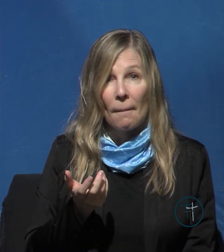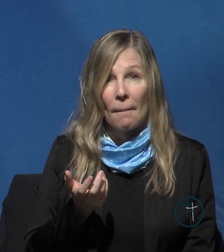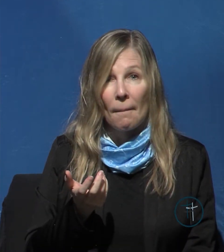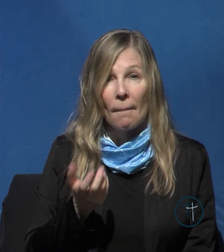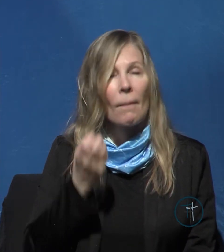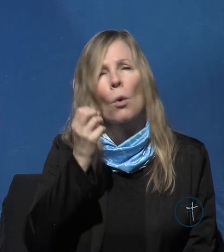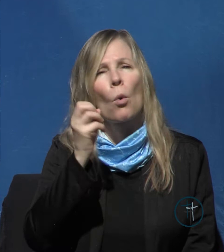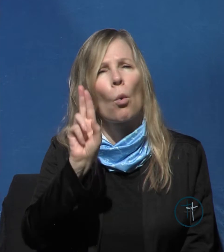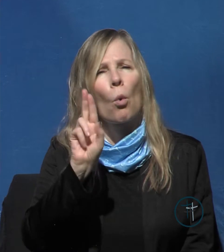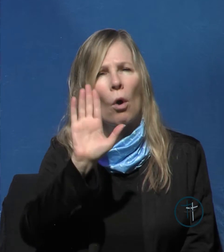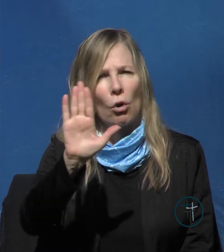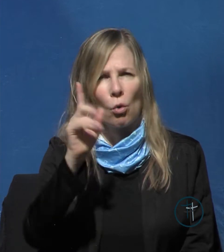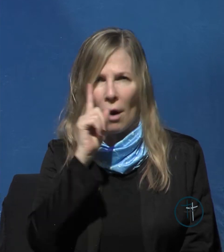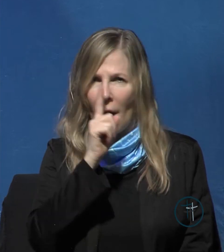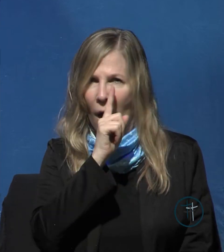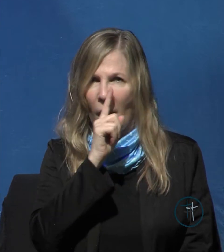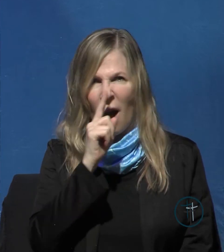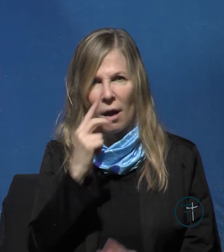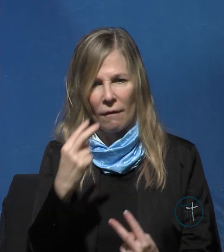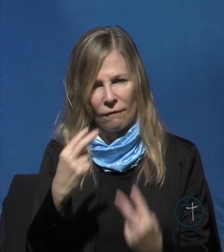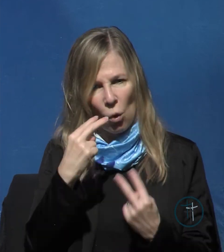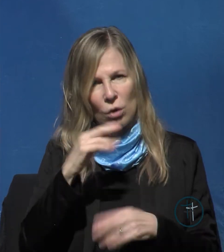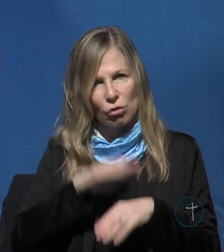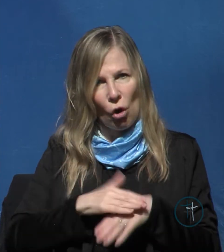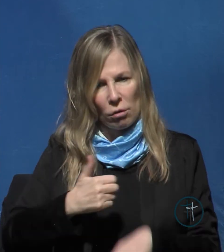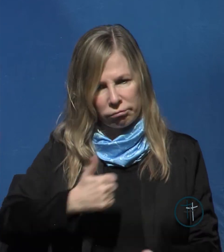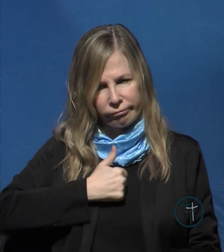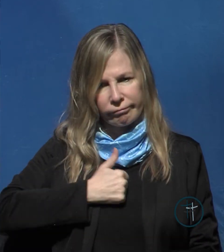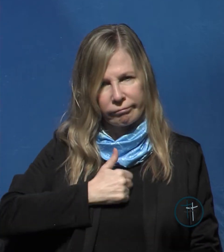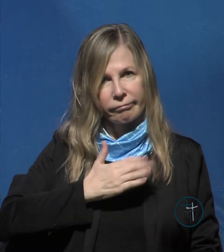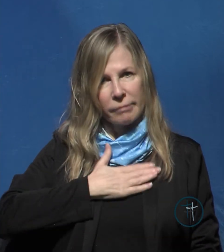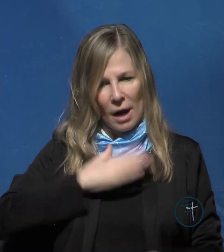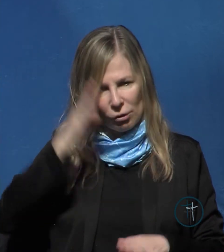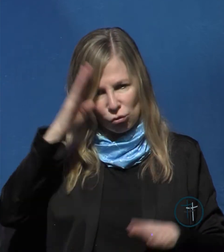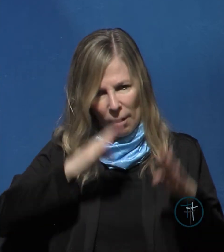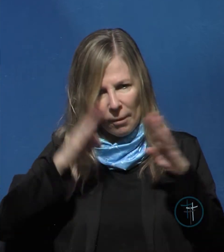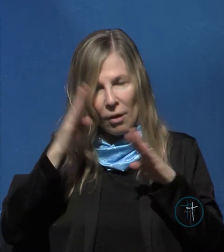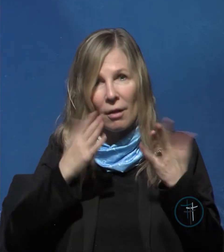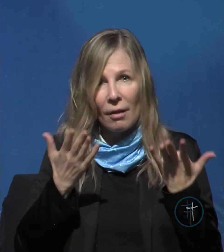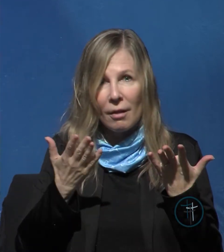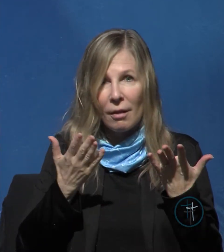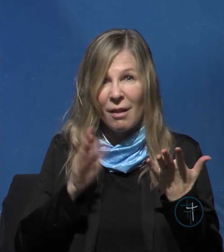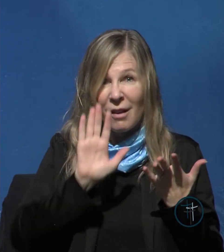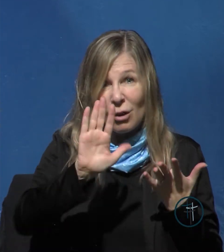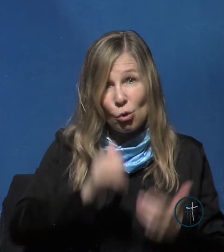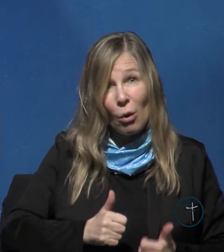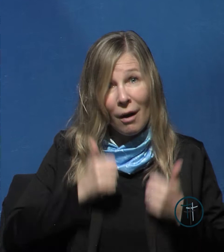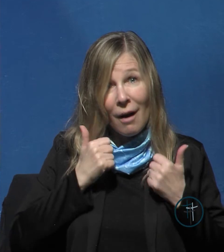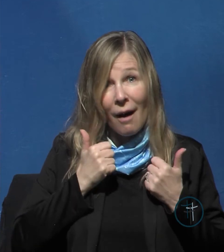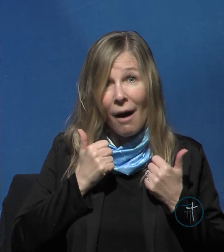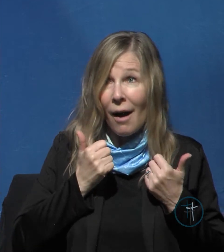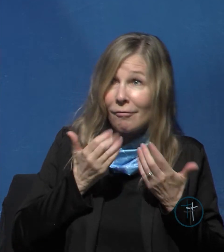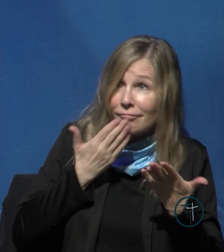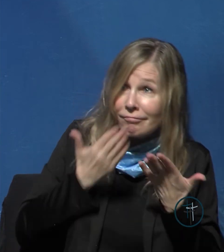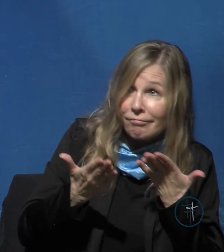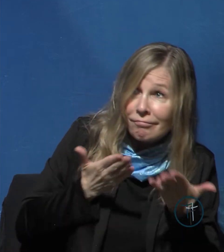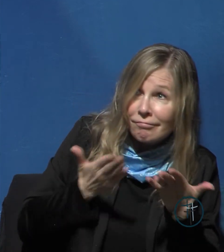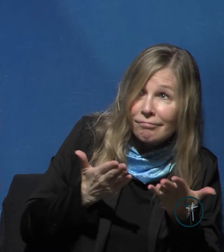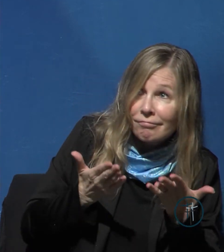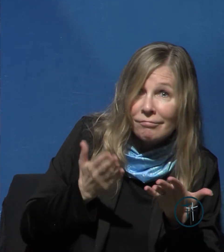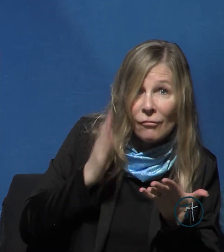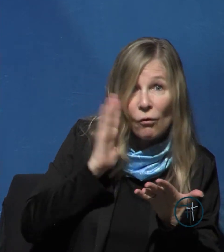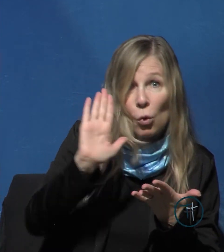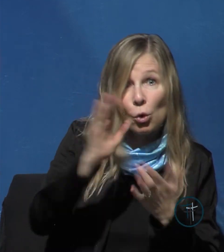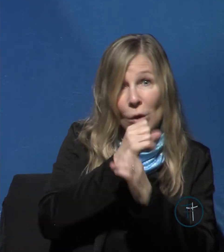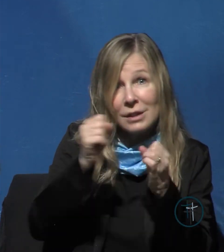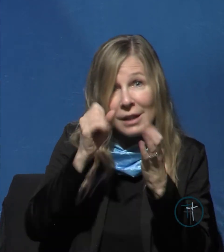Or are they focused on yourself and your troubles? Is your life right now an acceptable service to your Savior, or is your life primarily